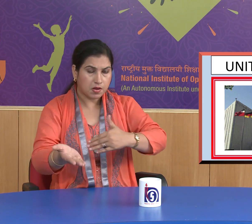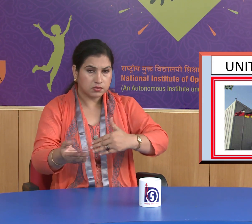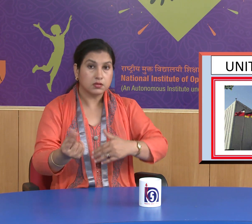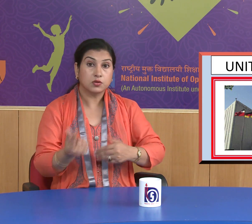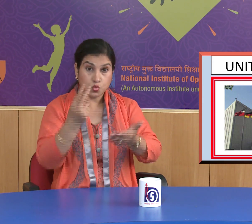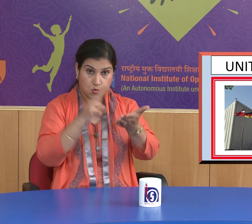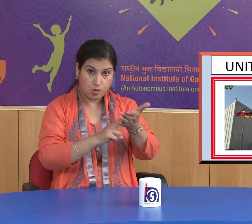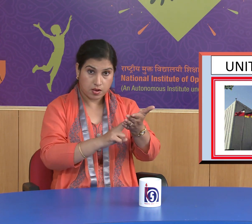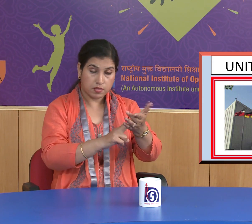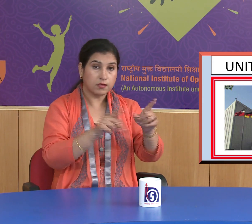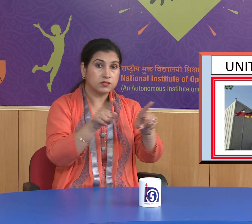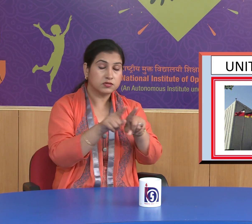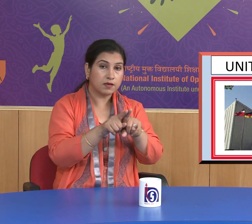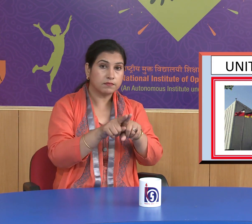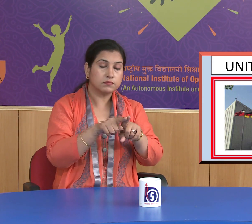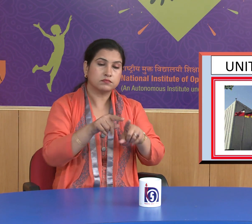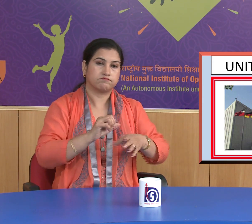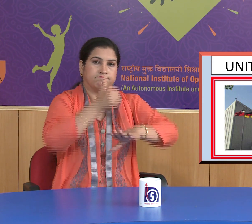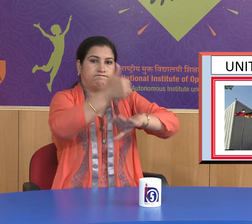United Nations was formed.